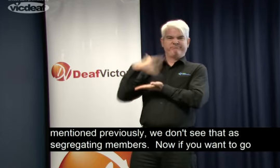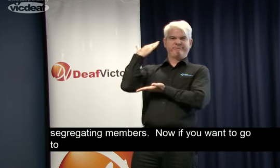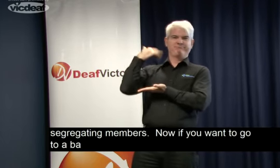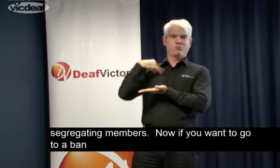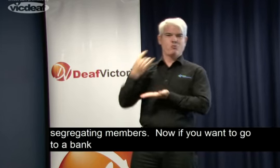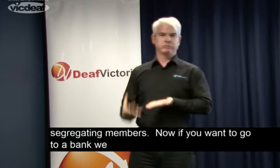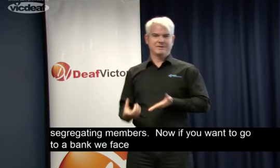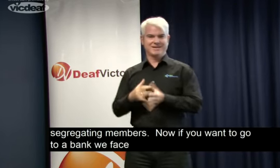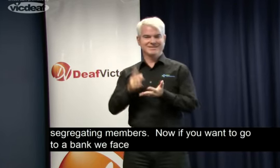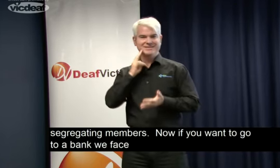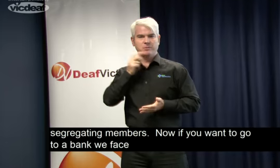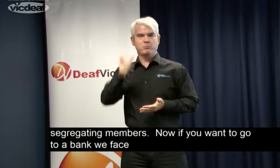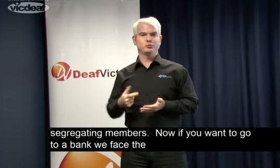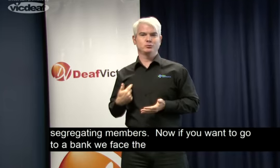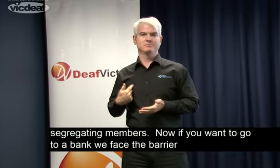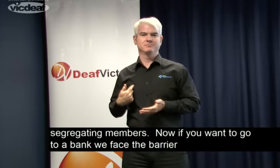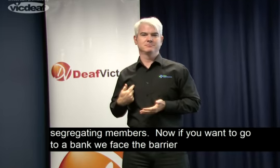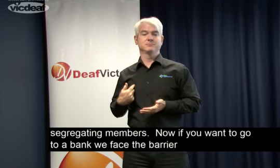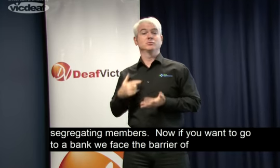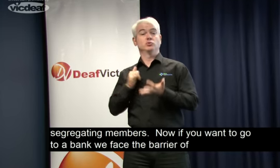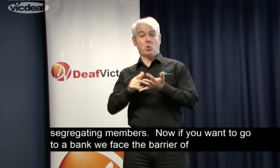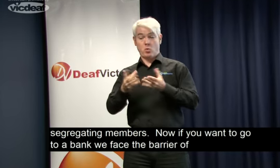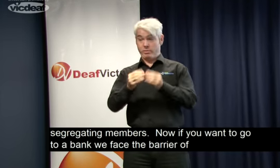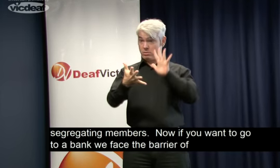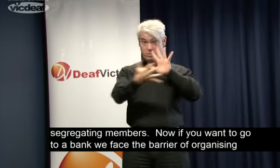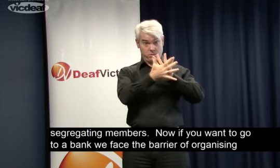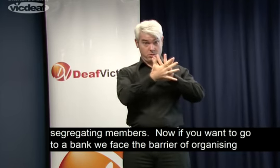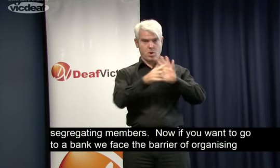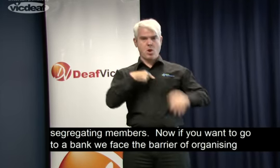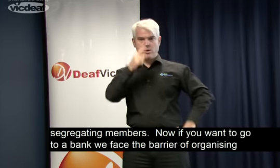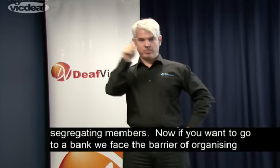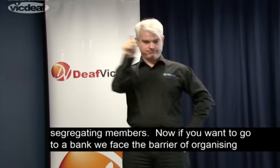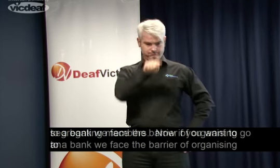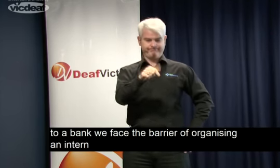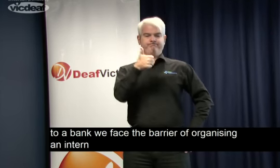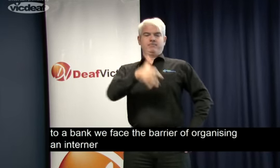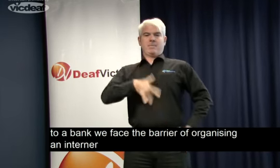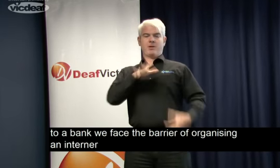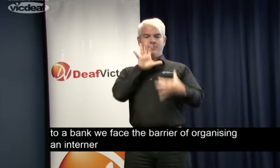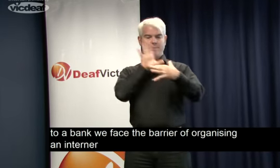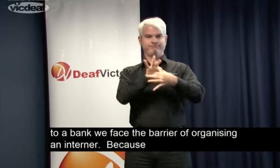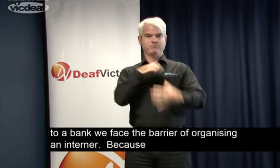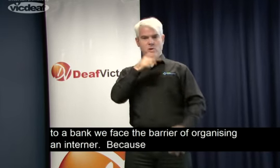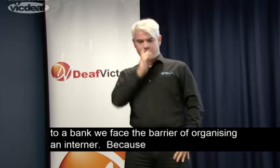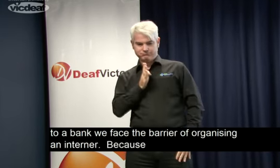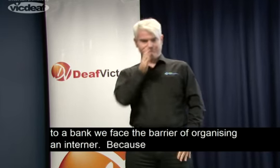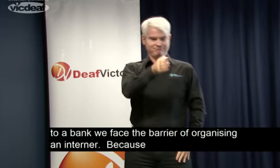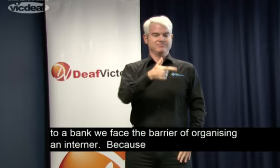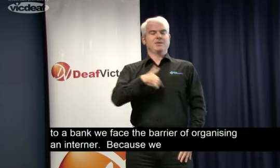because we already feel rejected as a deaf person, we no longer continue with that process. But by having this sign language symbol,